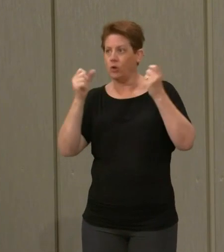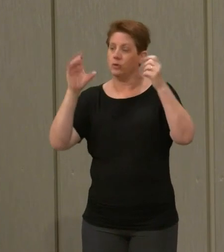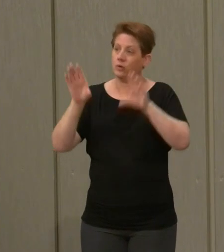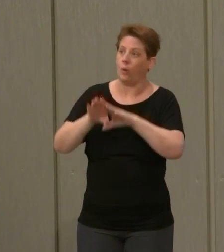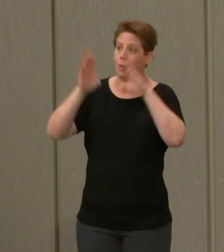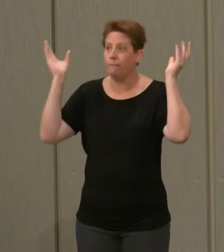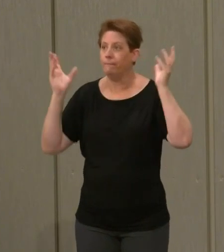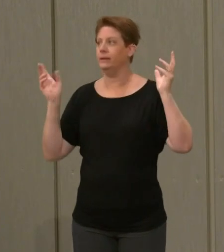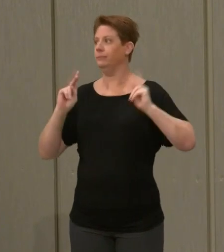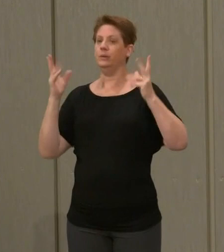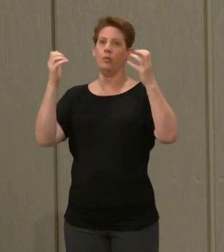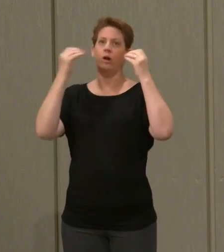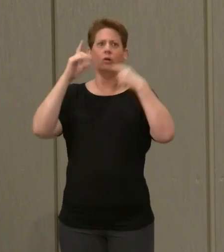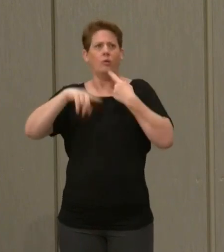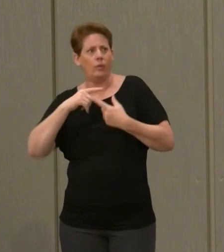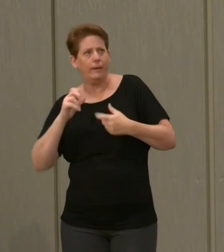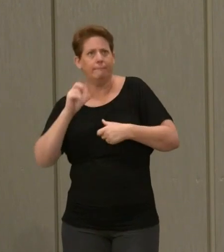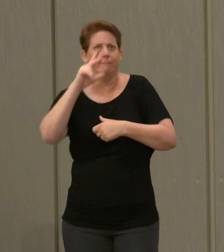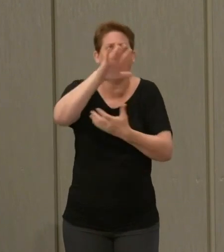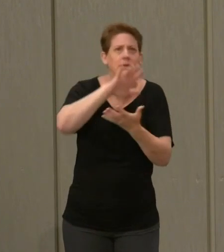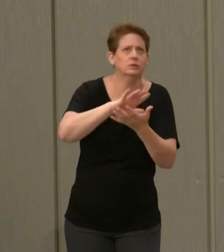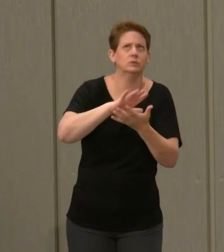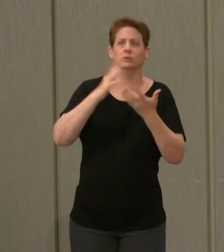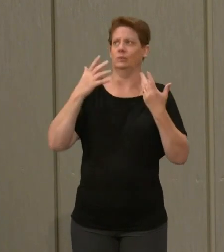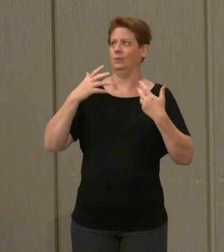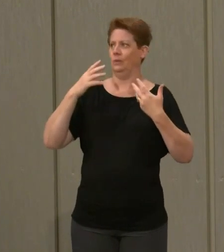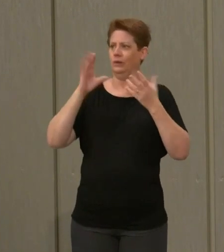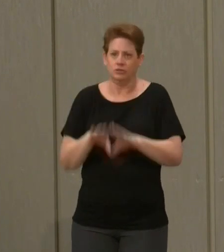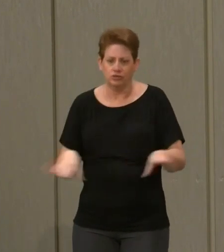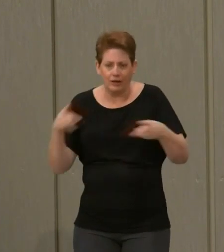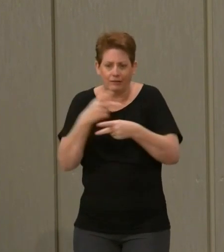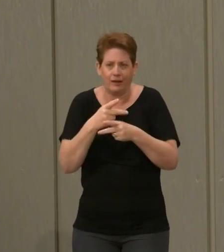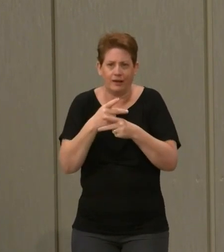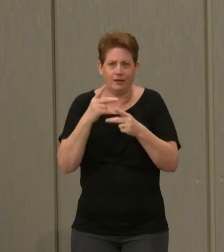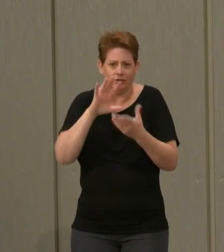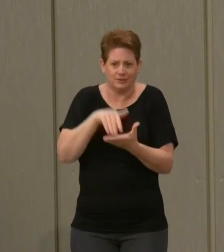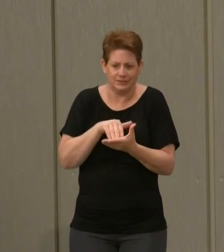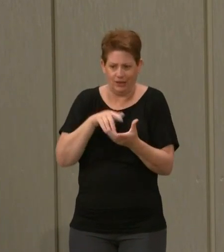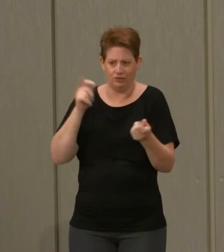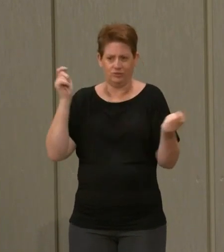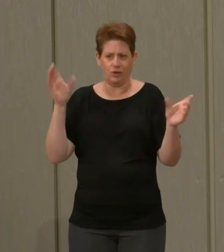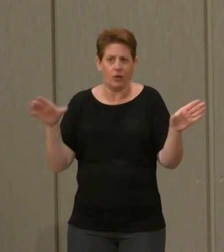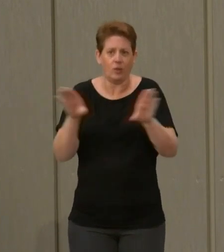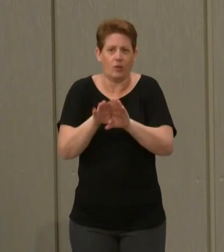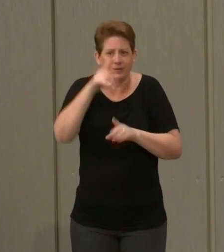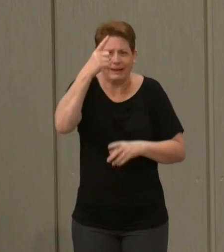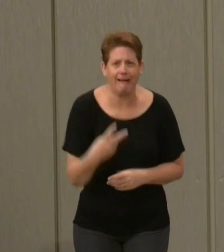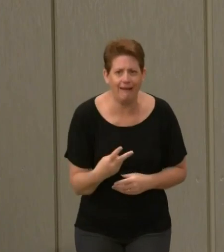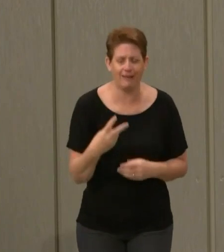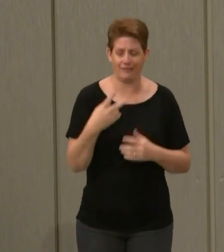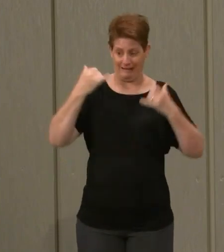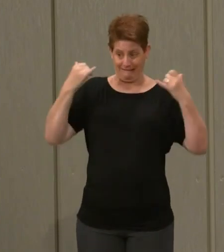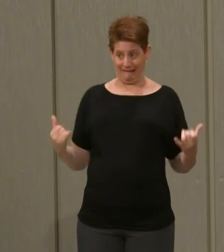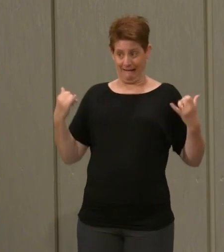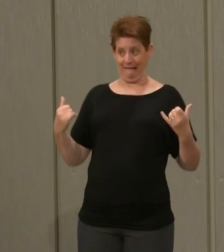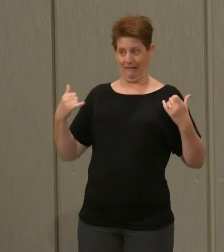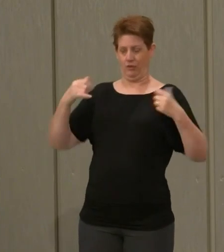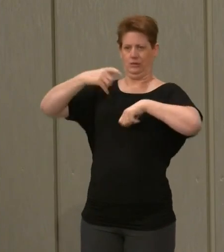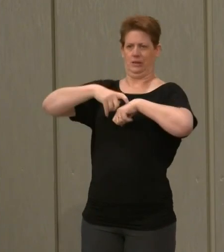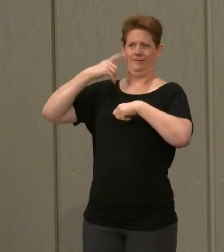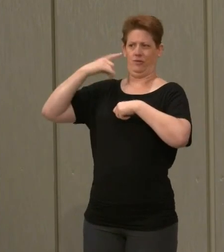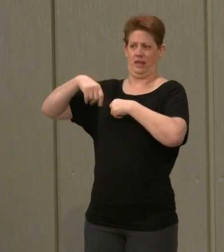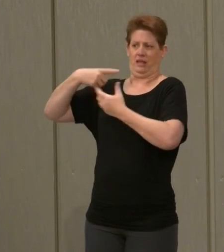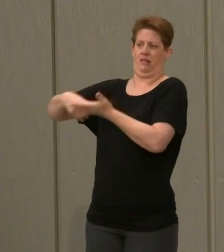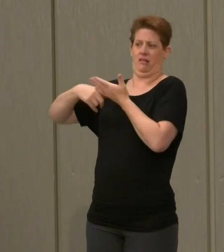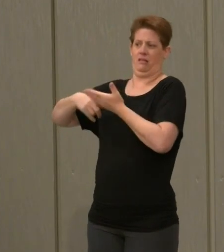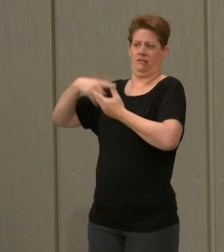will be able to go back to school. We've got half our child care centers closed. Now is not the time to be having an academic argument over those kind of things.